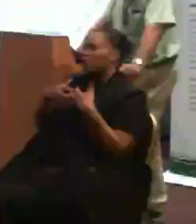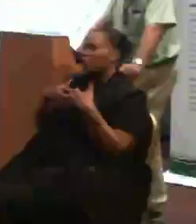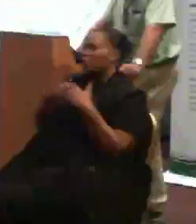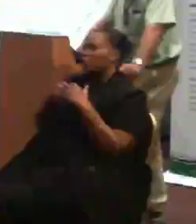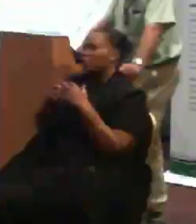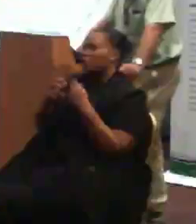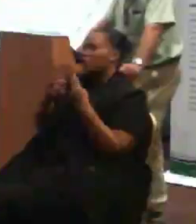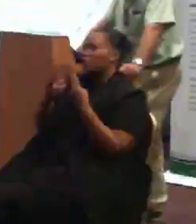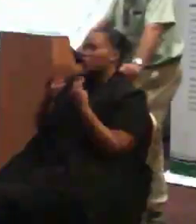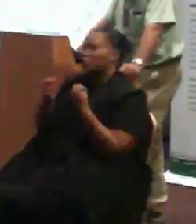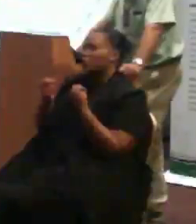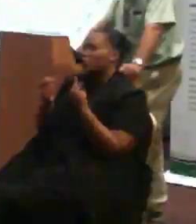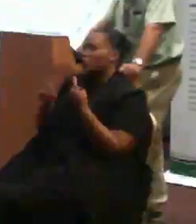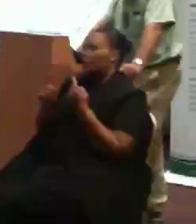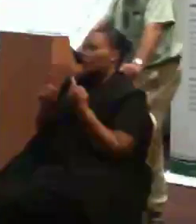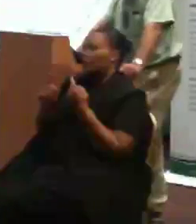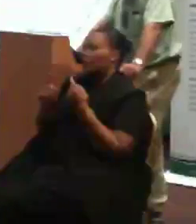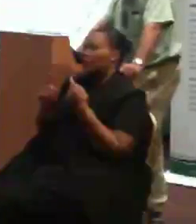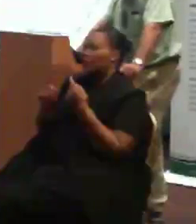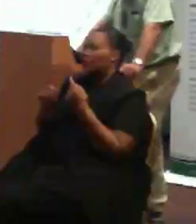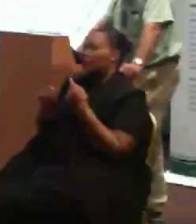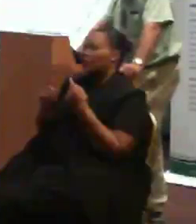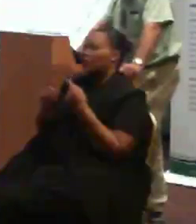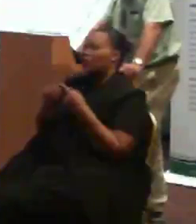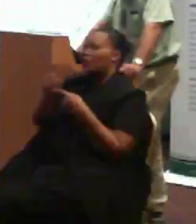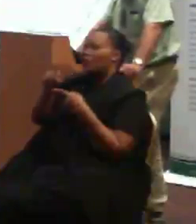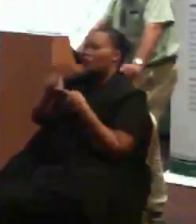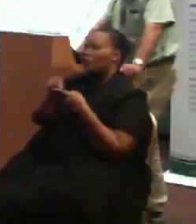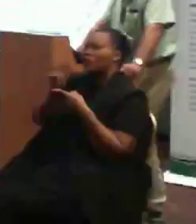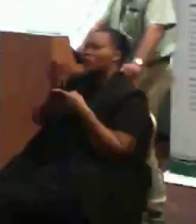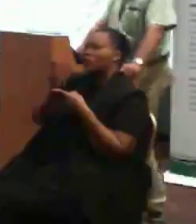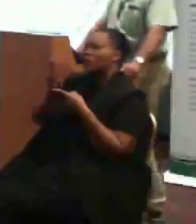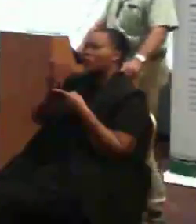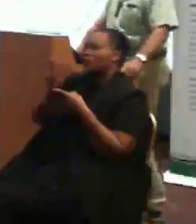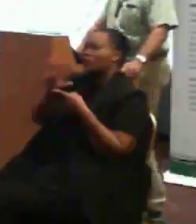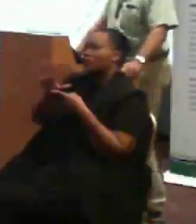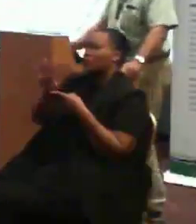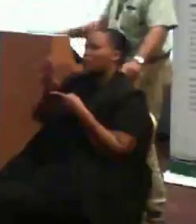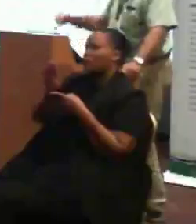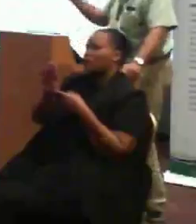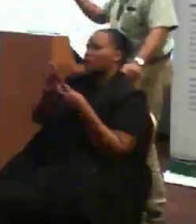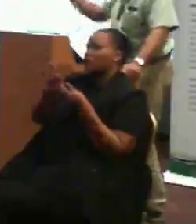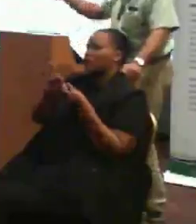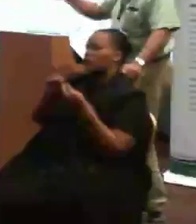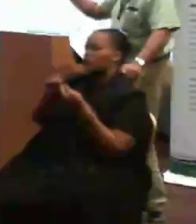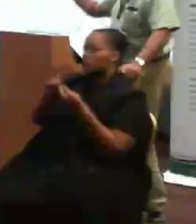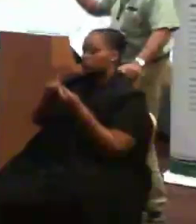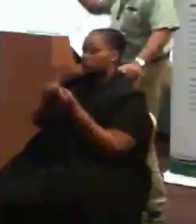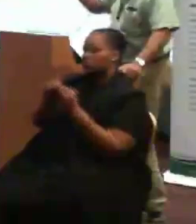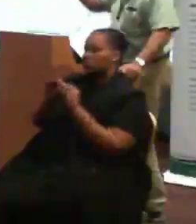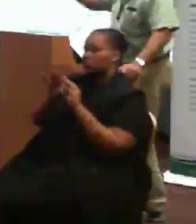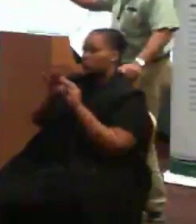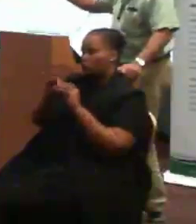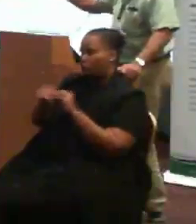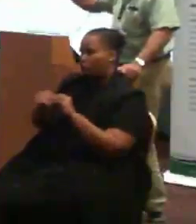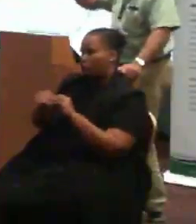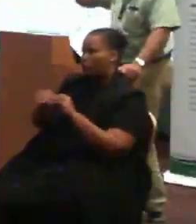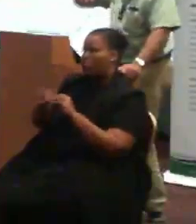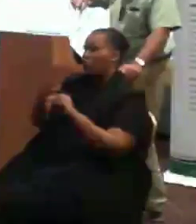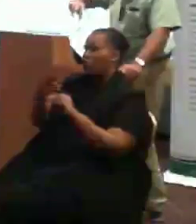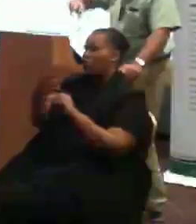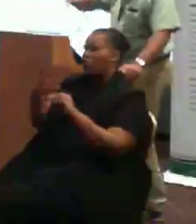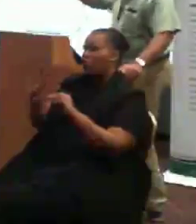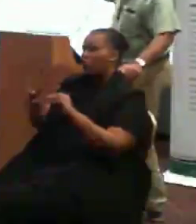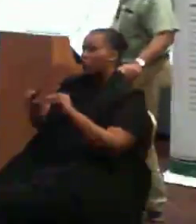capacity. Stop trying to correct a 1.5 billion design flaw. If you take the predictions of the money that is needed